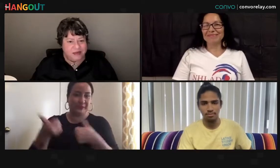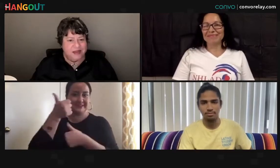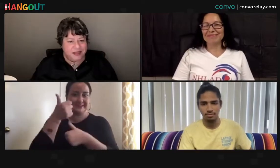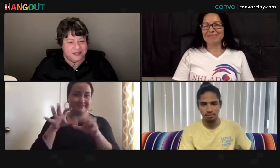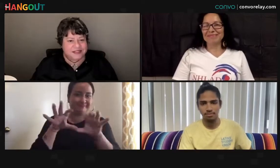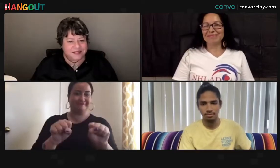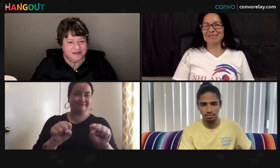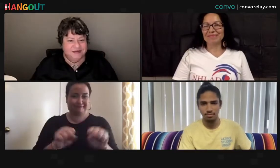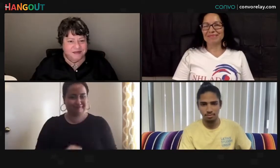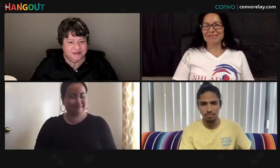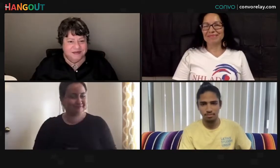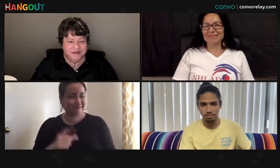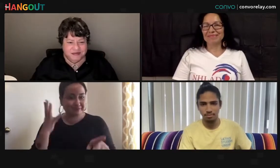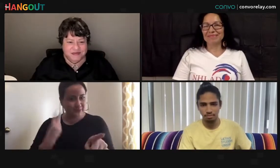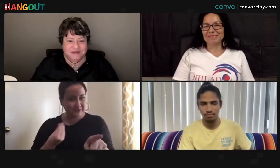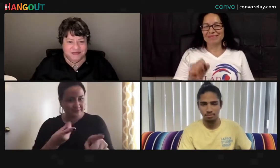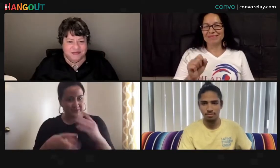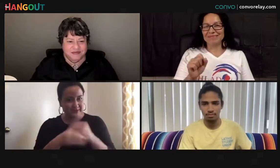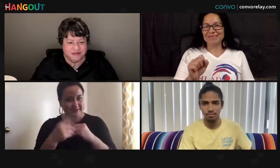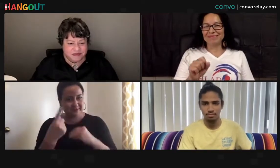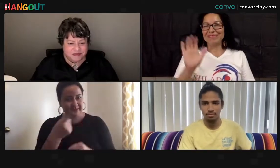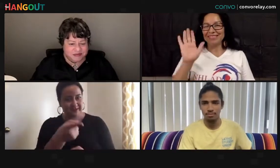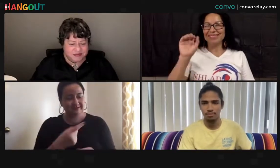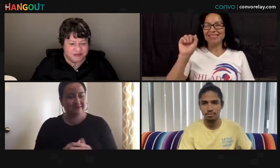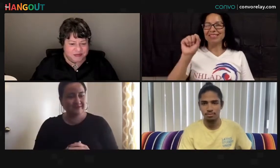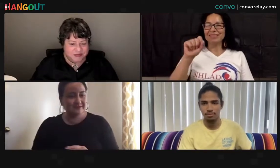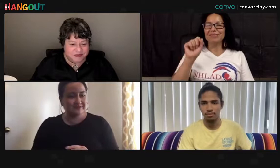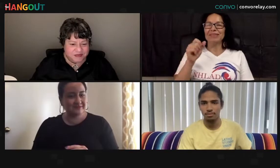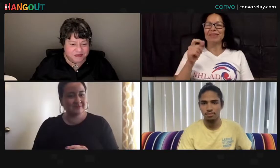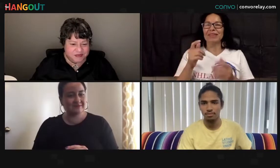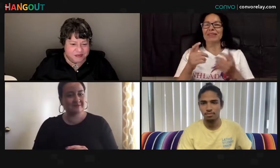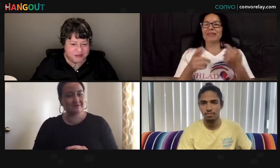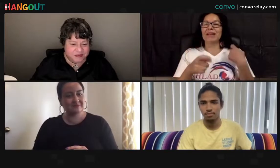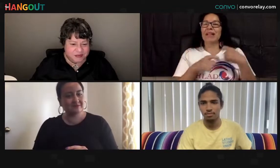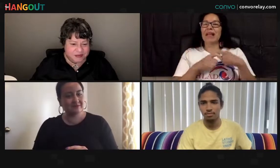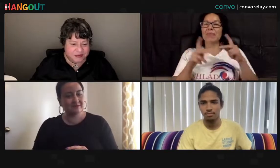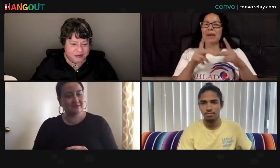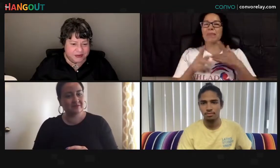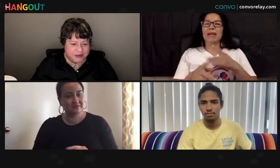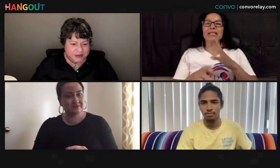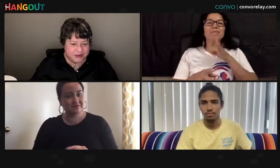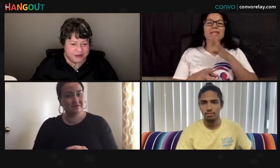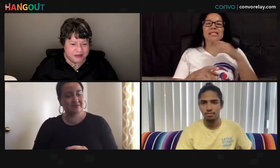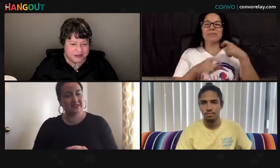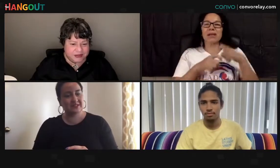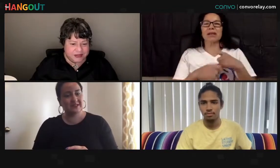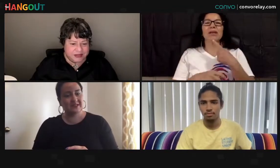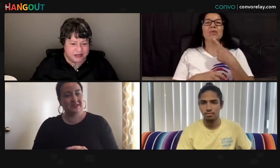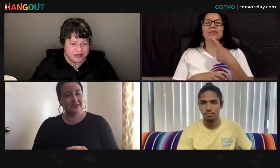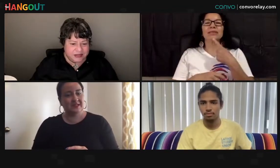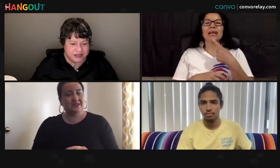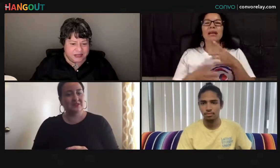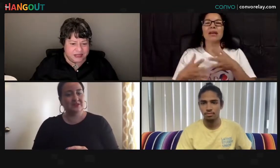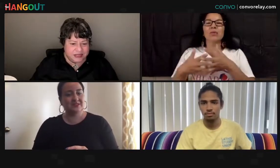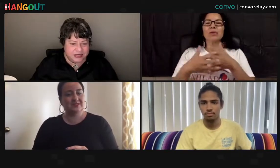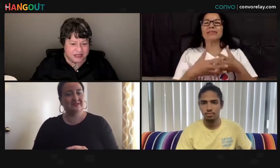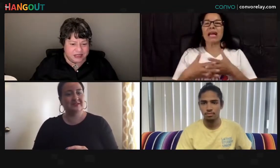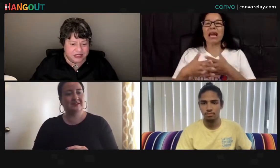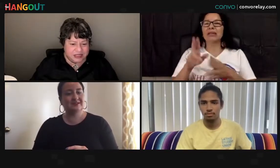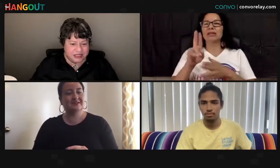this colonialism and white supremacy. Absolutely. Palona, do you want to add something? Yes, I was going to say that, when you